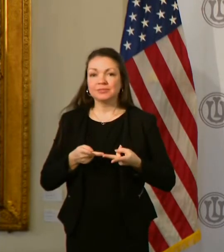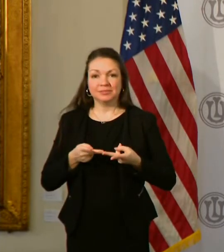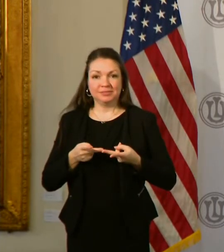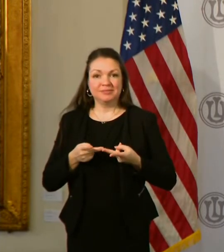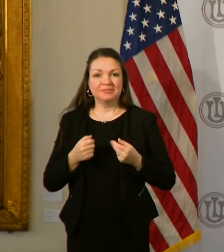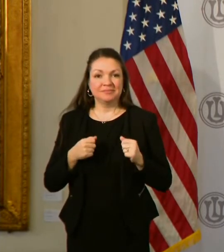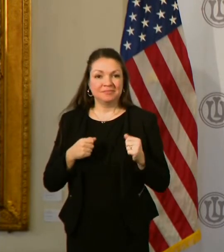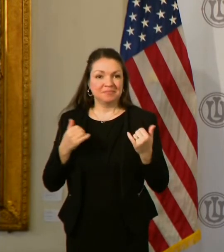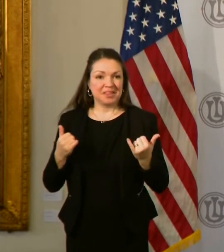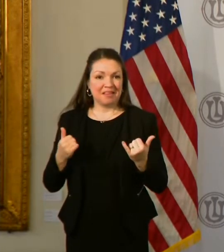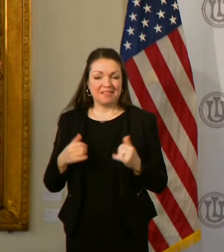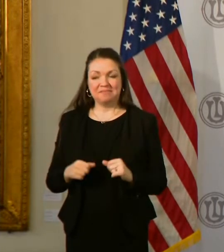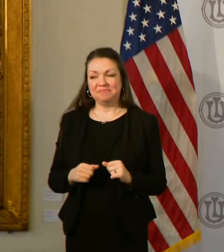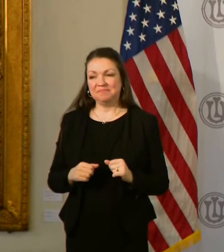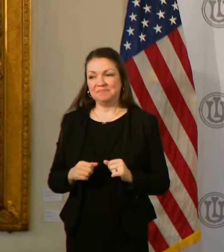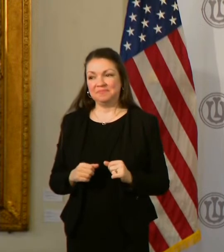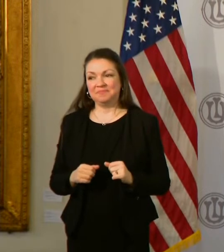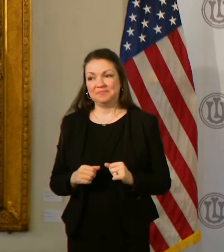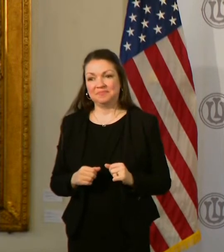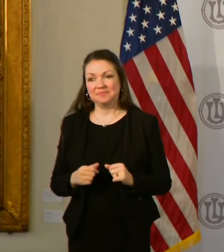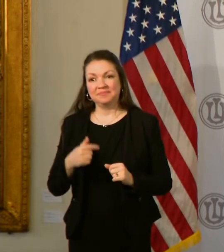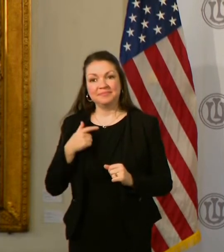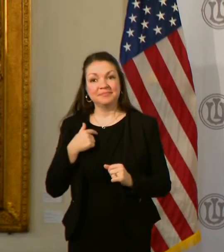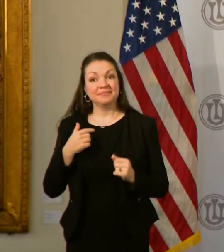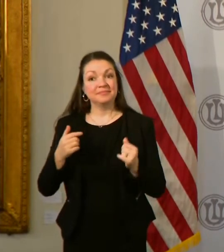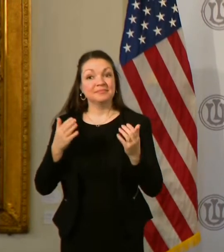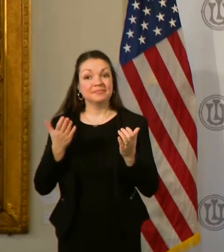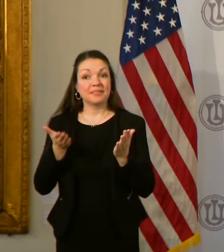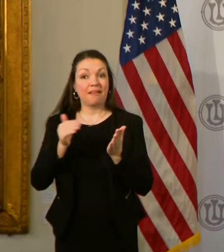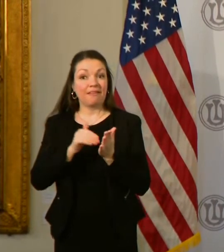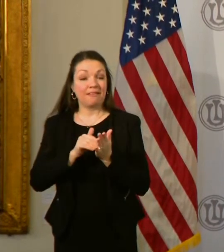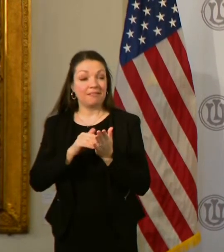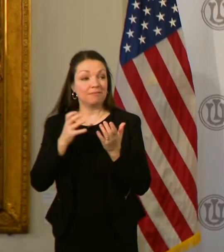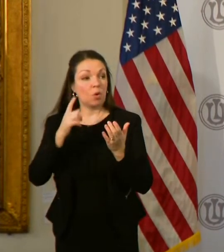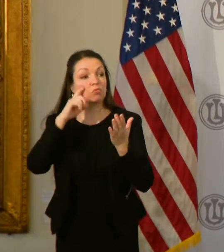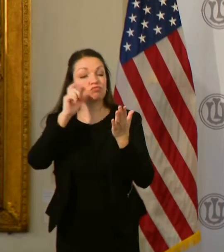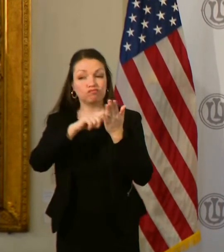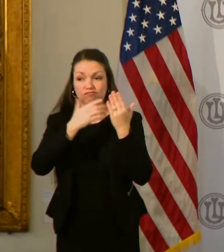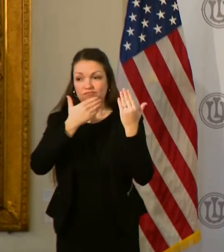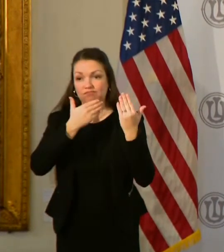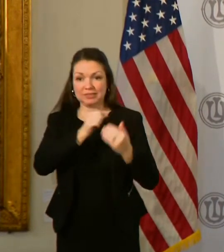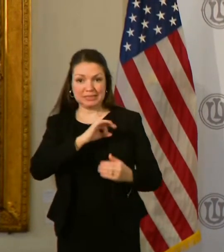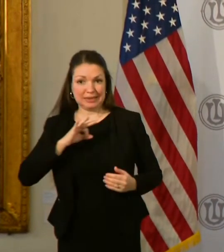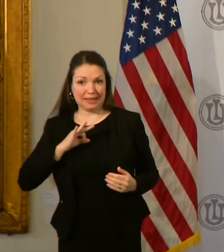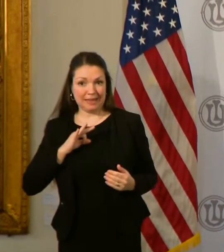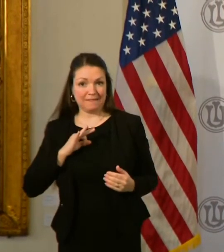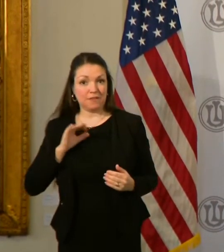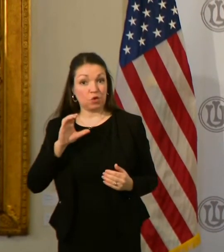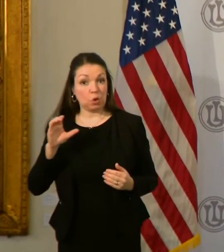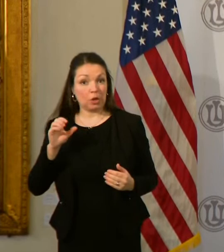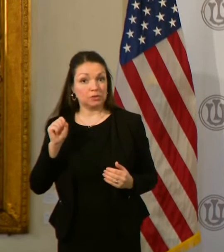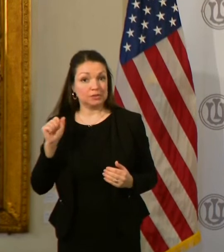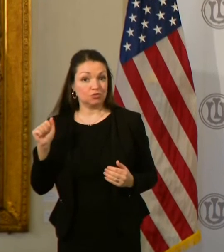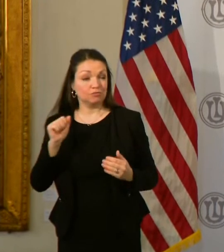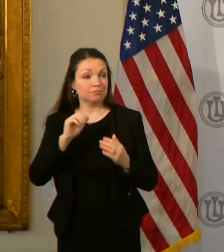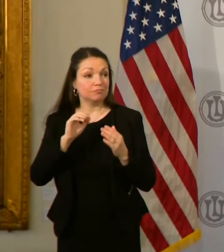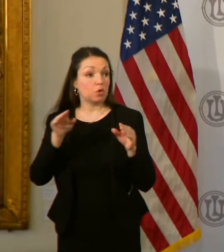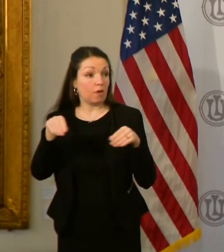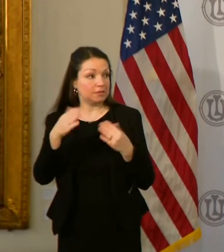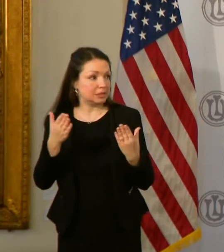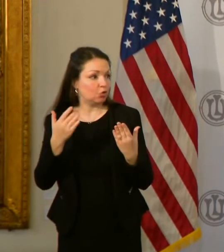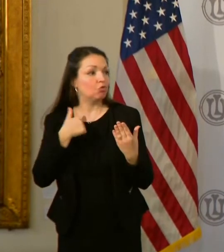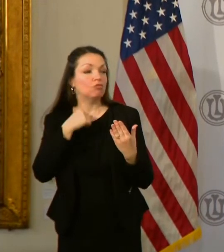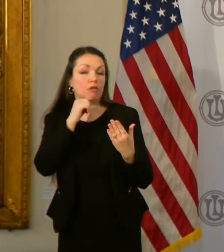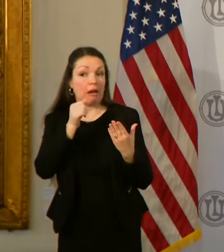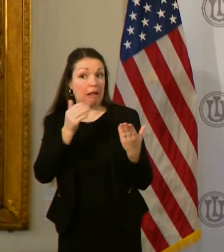today. And I want to once again acknowledge and thank the staff of the Cook County State's Attorney's Office who are not